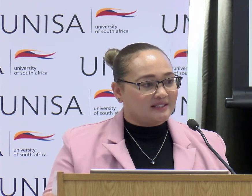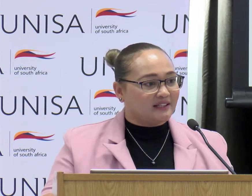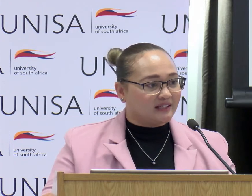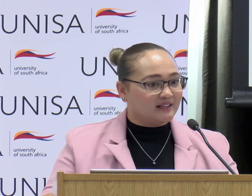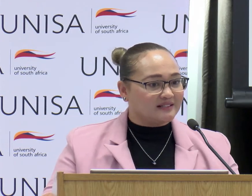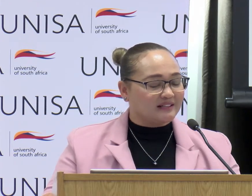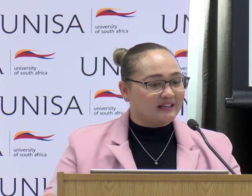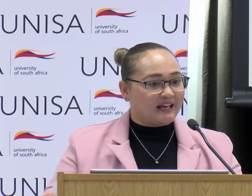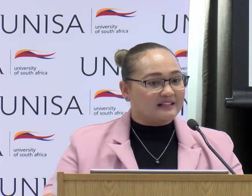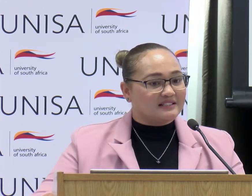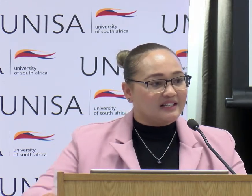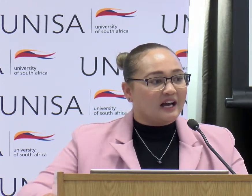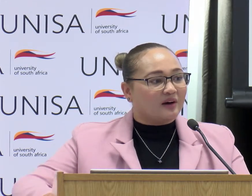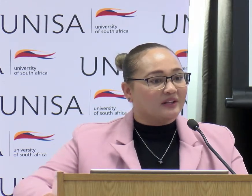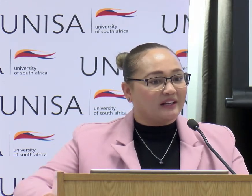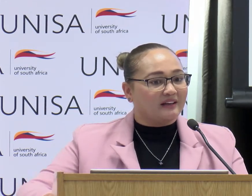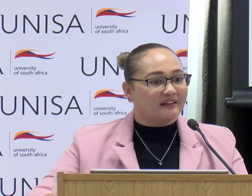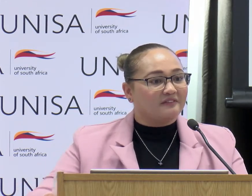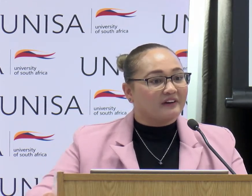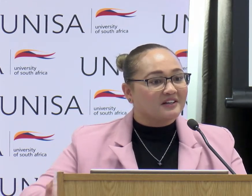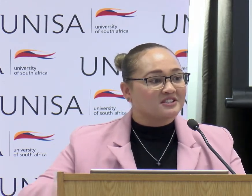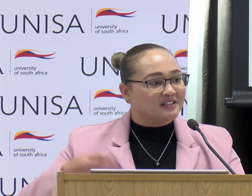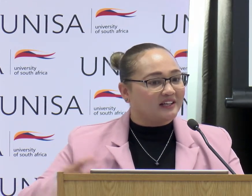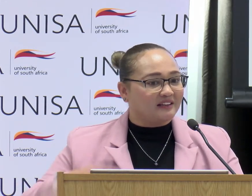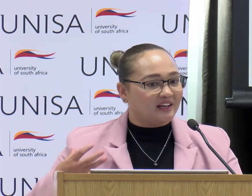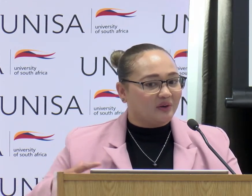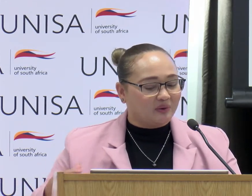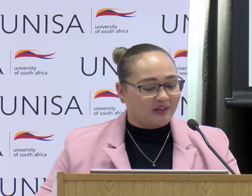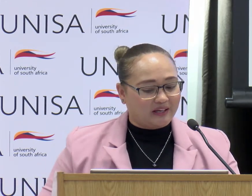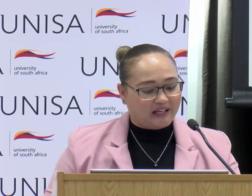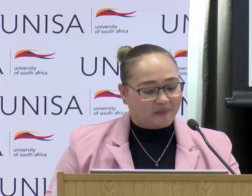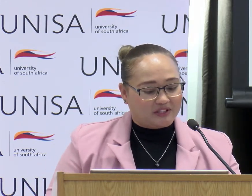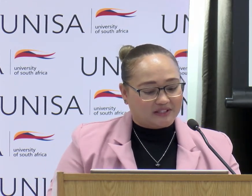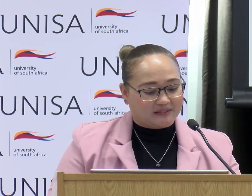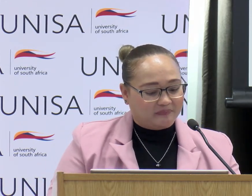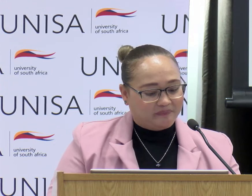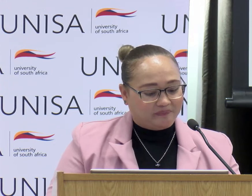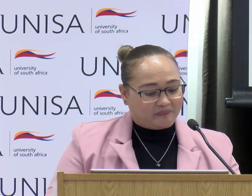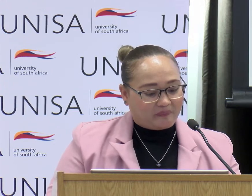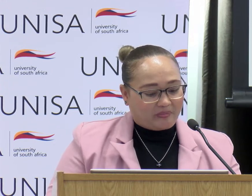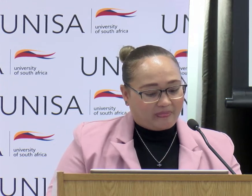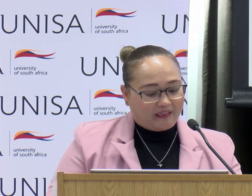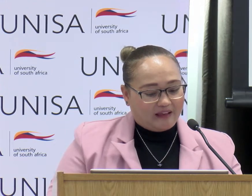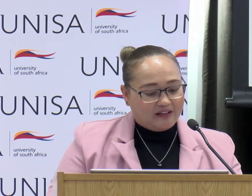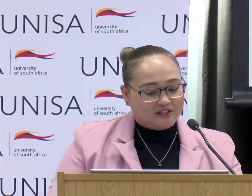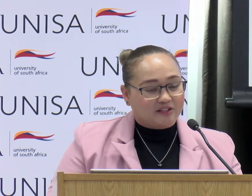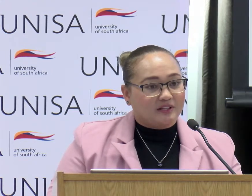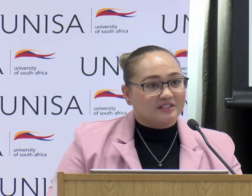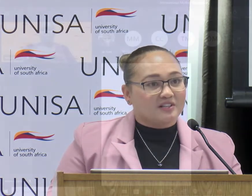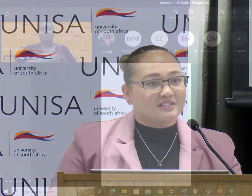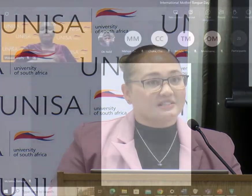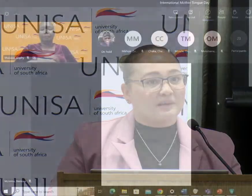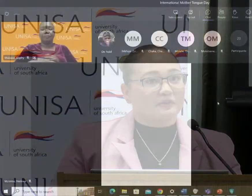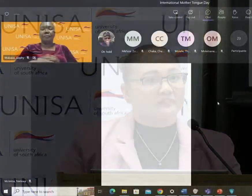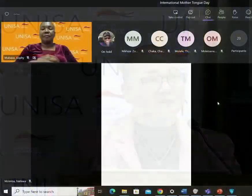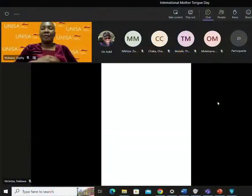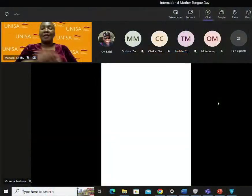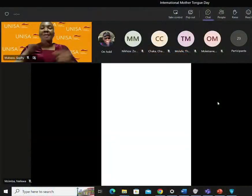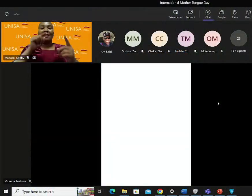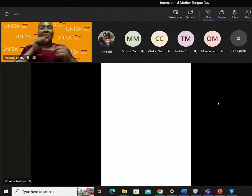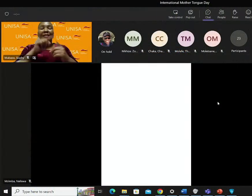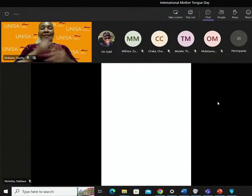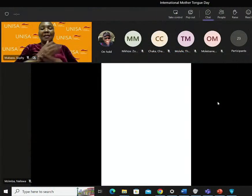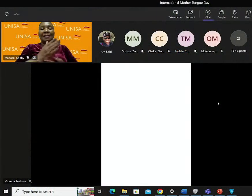watch these learners and see how they function in their own languages. So these are just some of